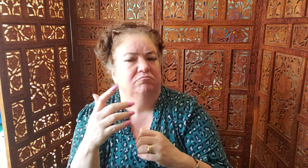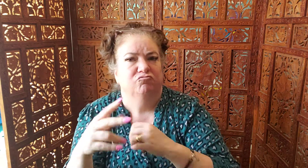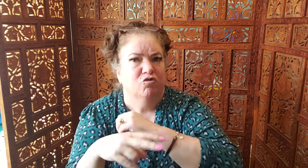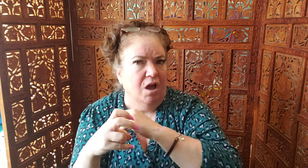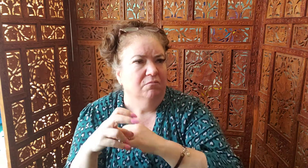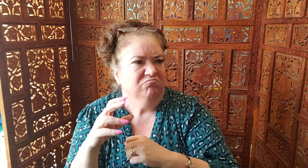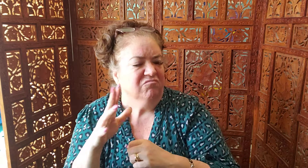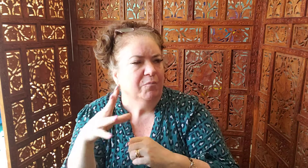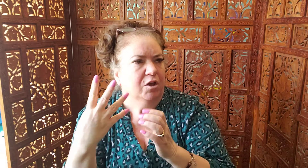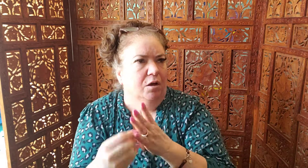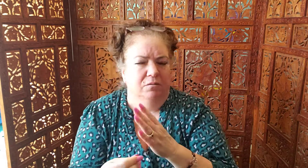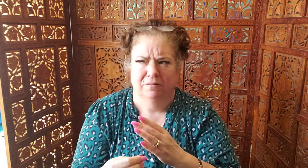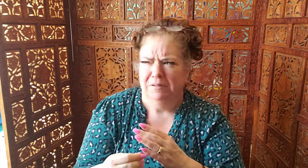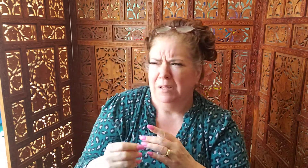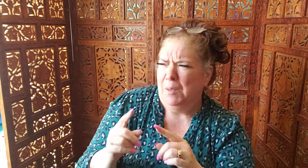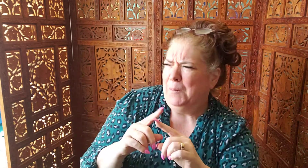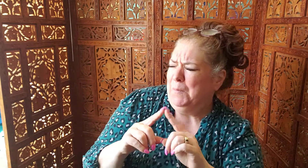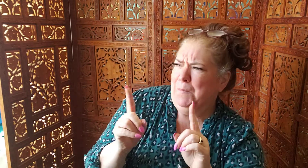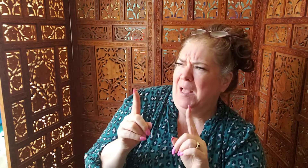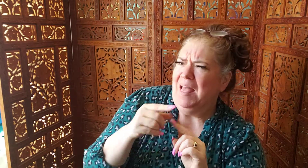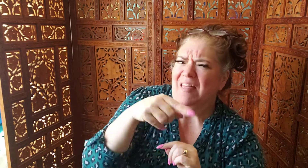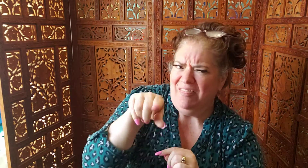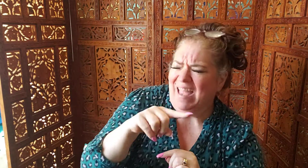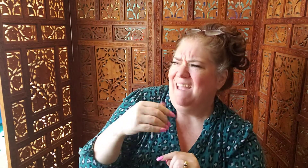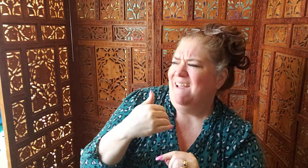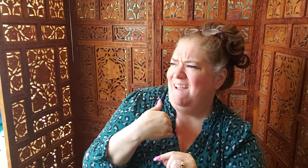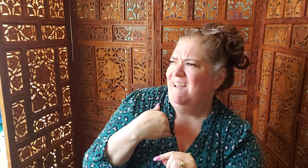scared instead of a little assured.